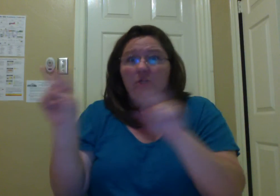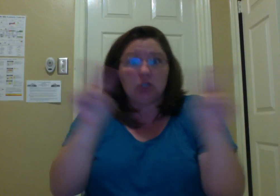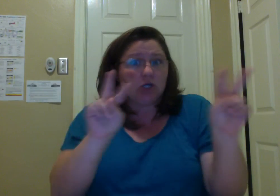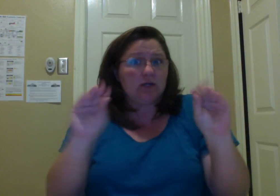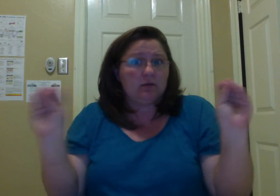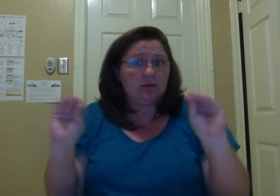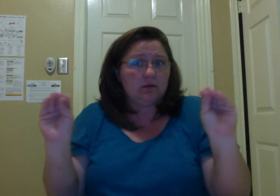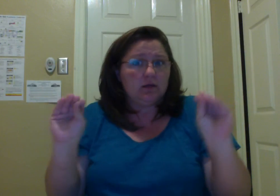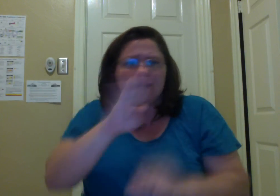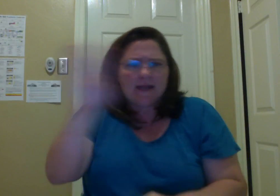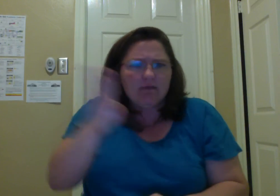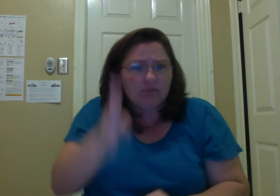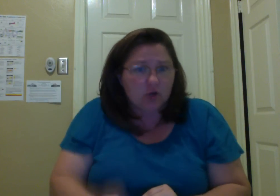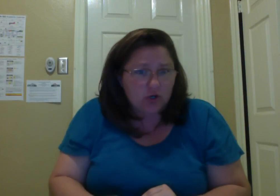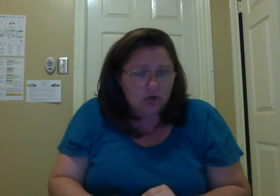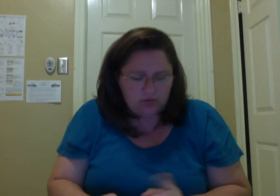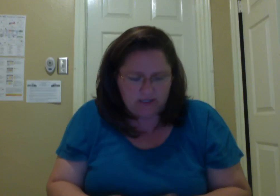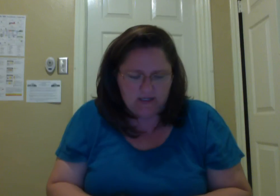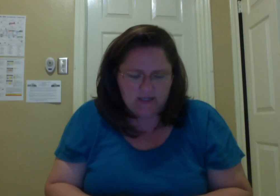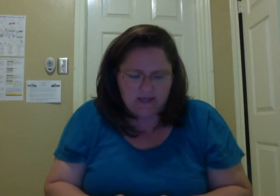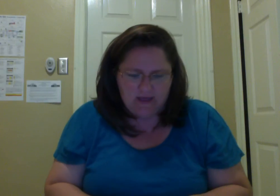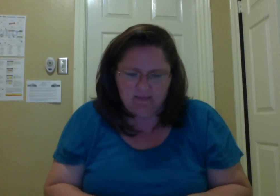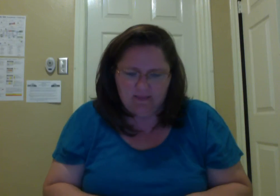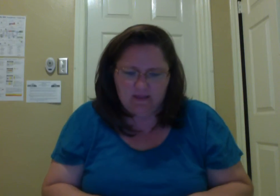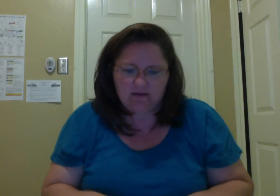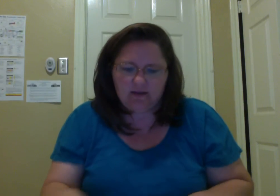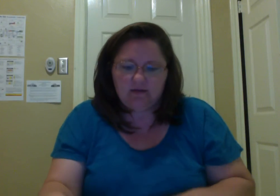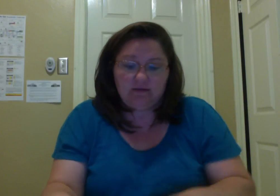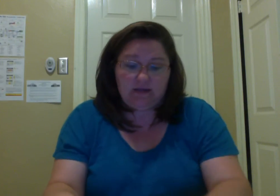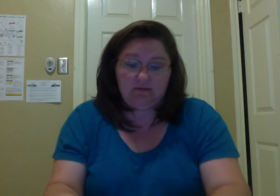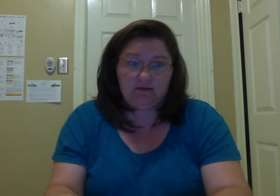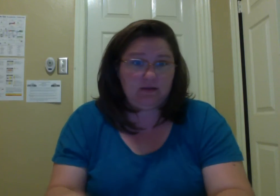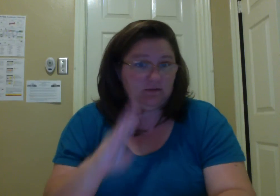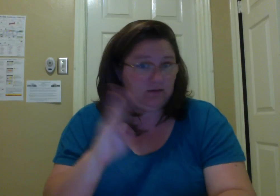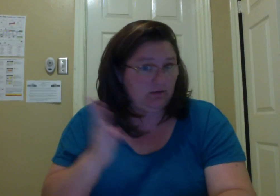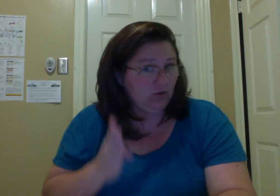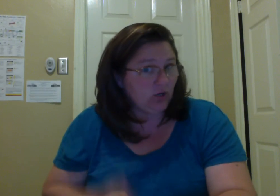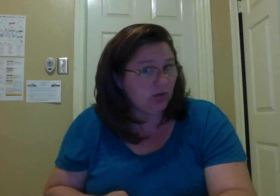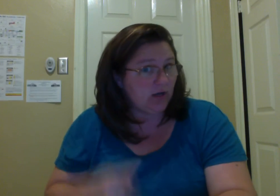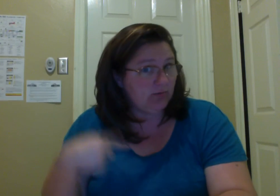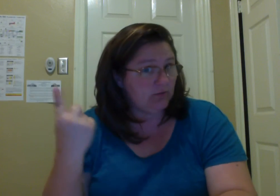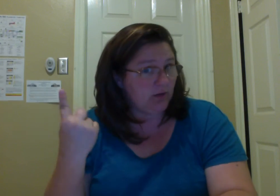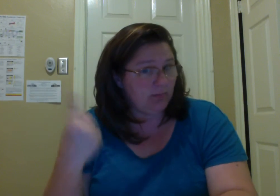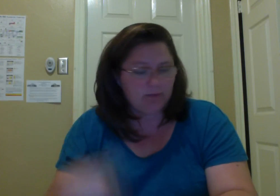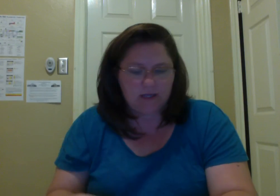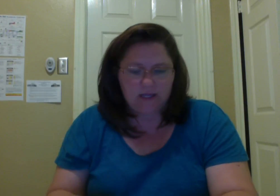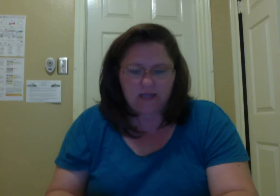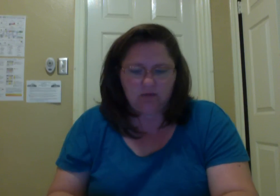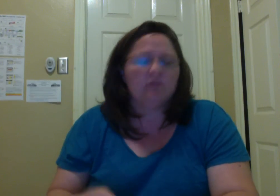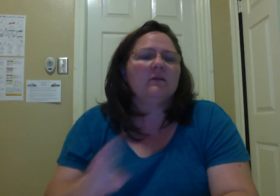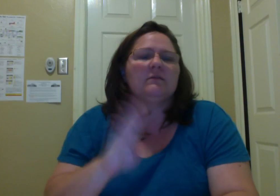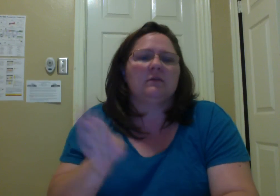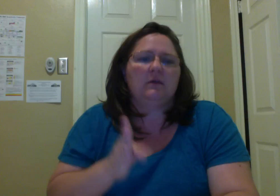look, never, okay. And then Dan says never, eyebrows are up, and Laura says